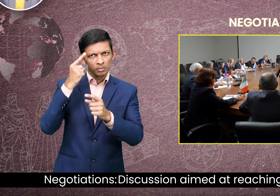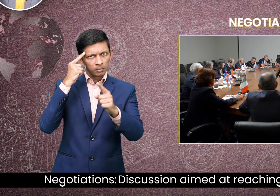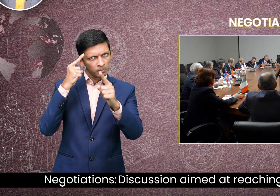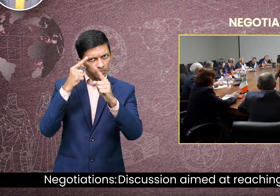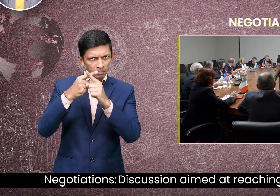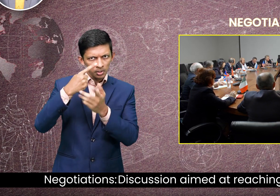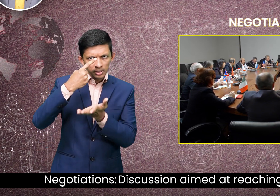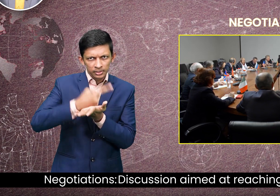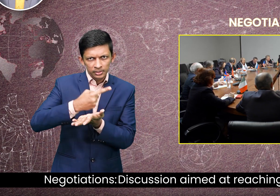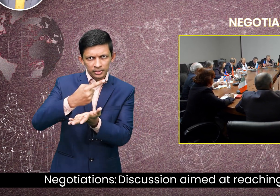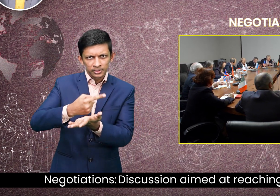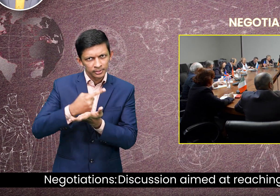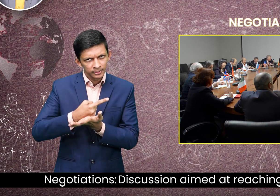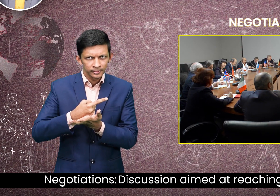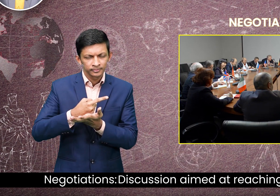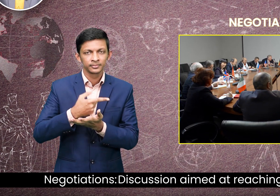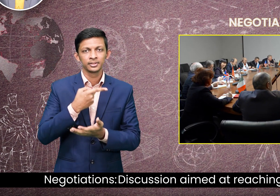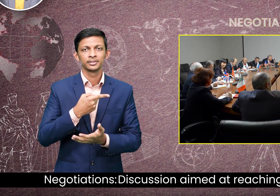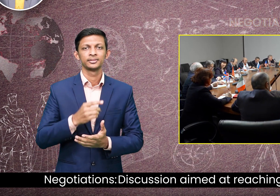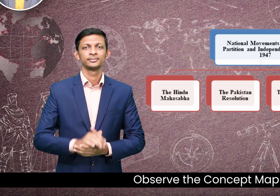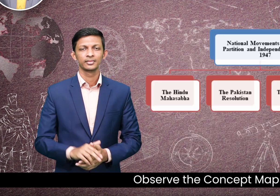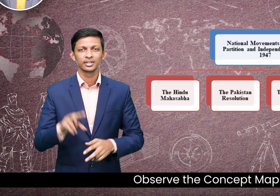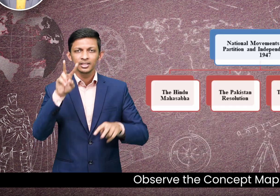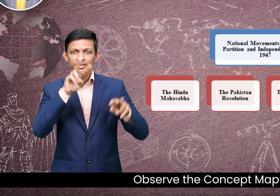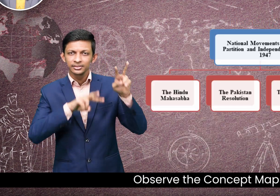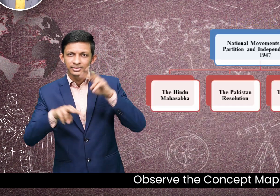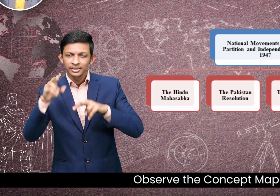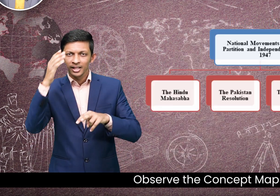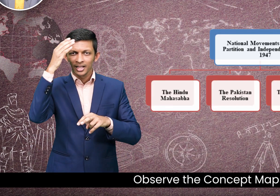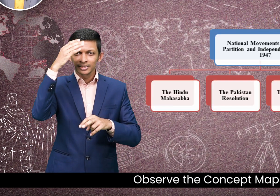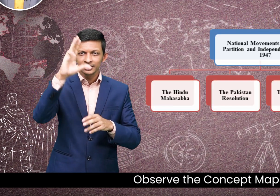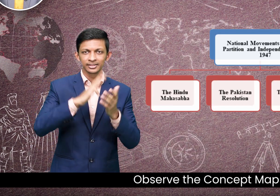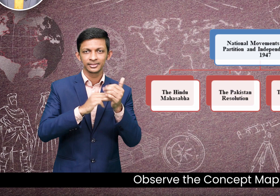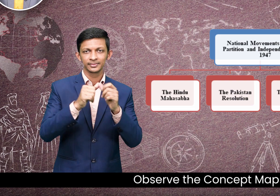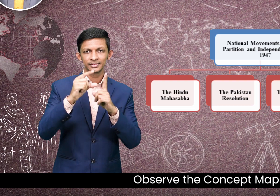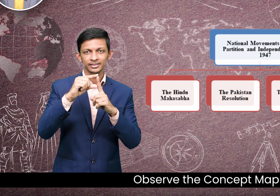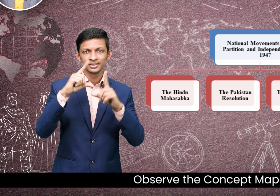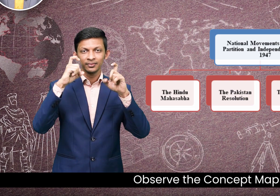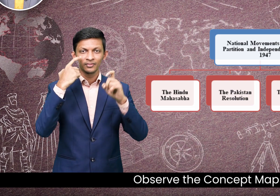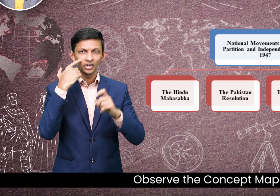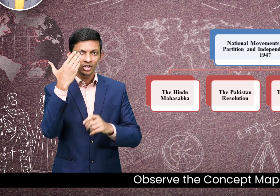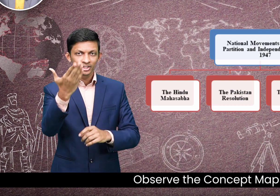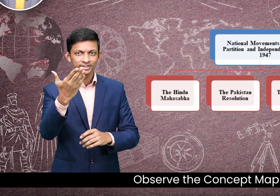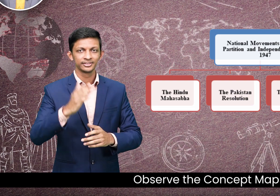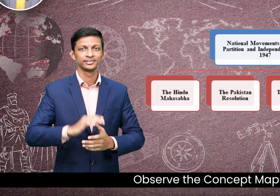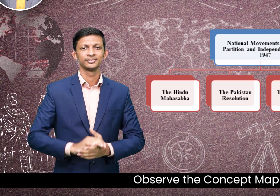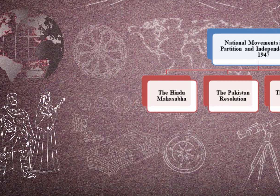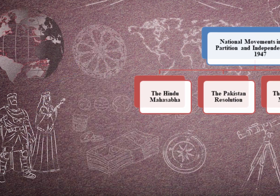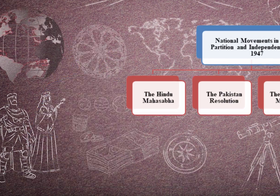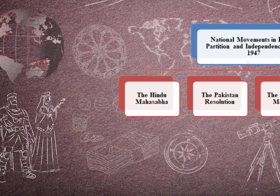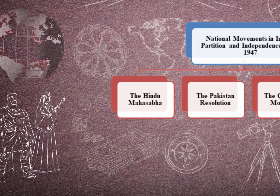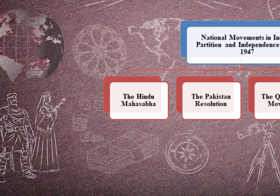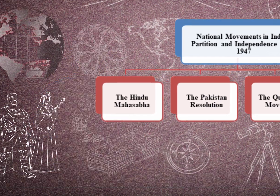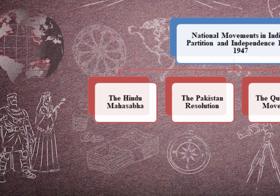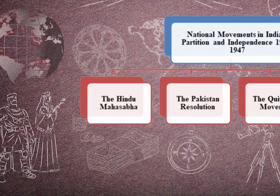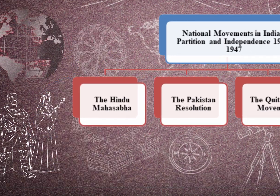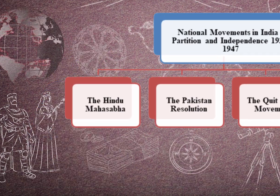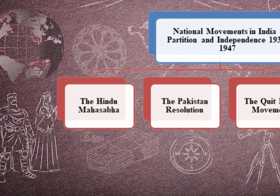Discussions aimed at reaching an agreement. Observe the concept map.